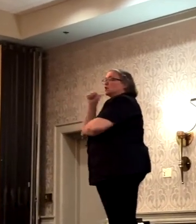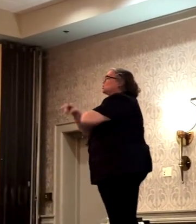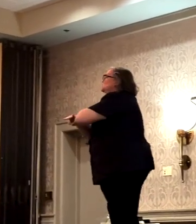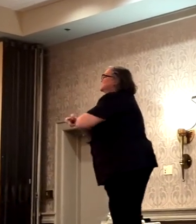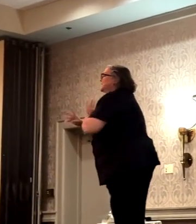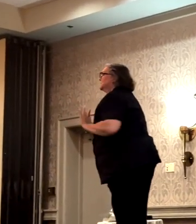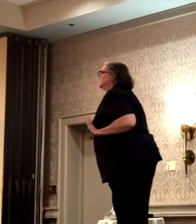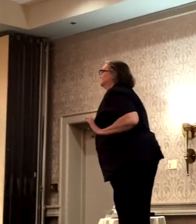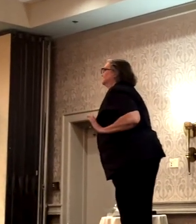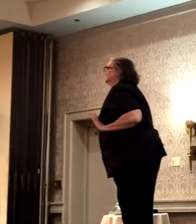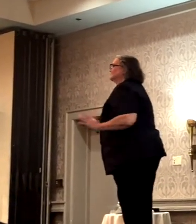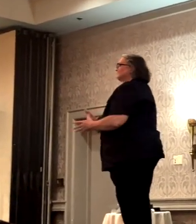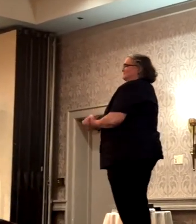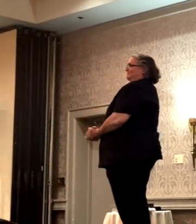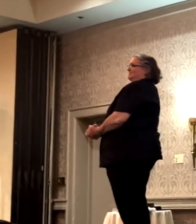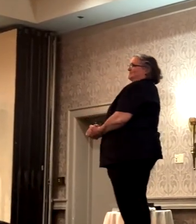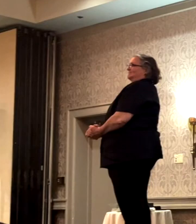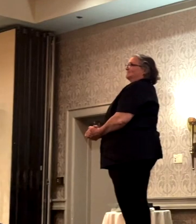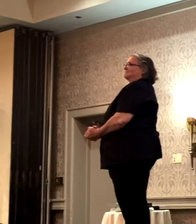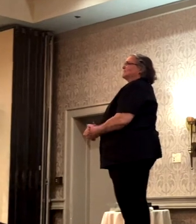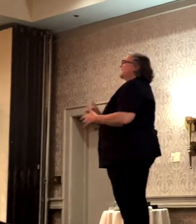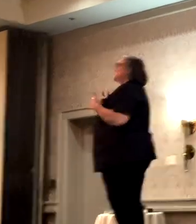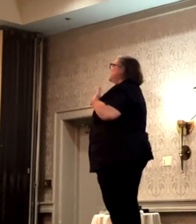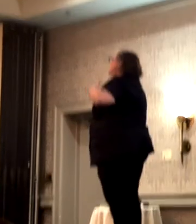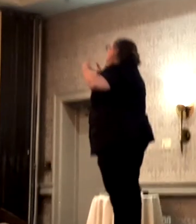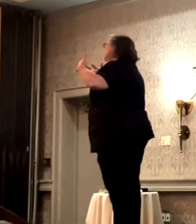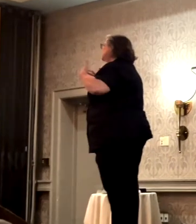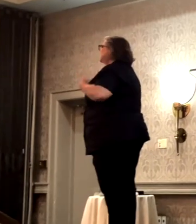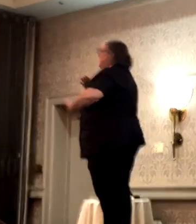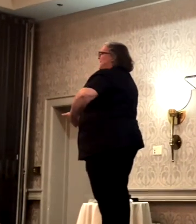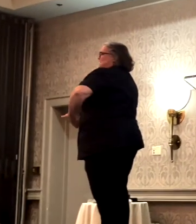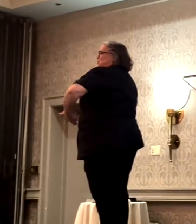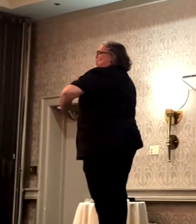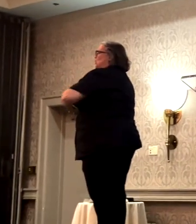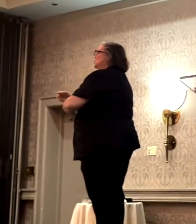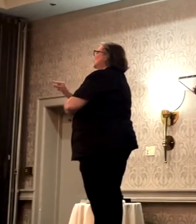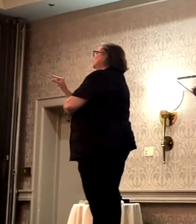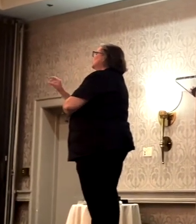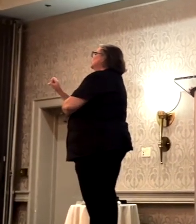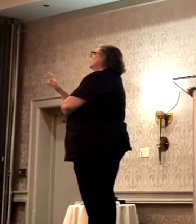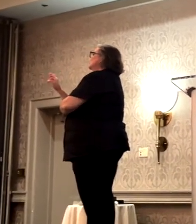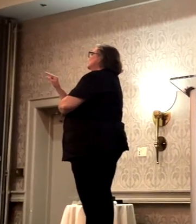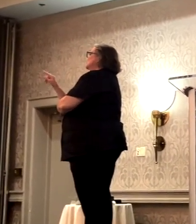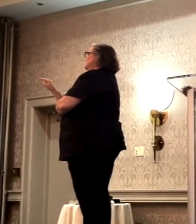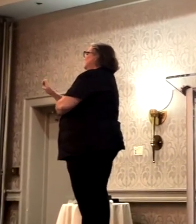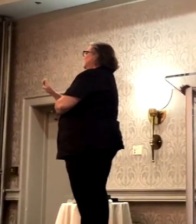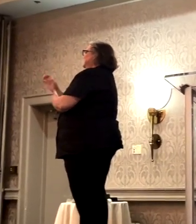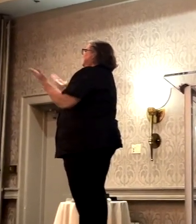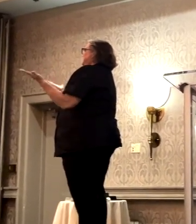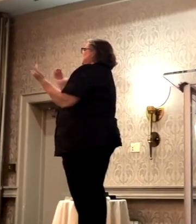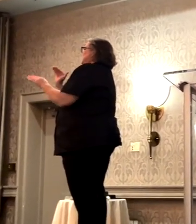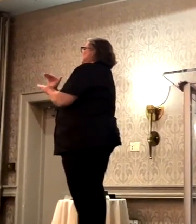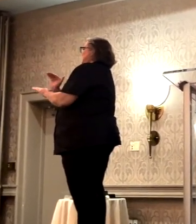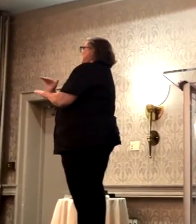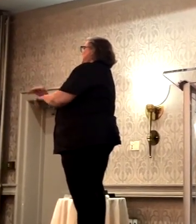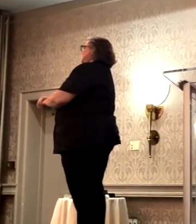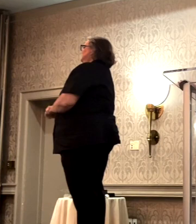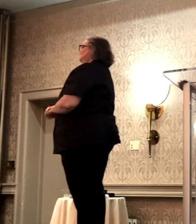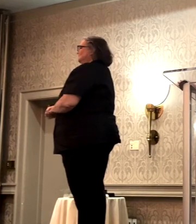it. I'm thrilled to have my daughter, Georgie Vogel-Rosen, here this evening.